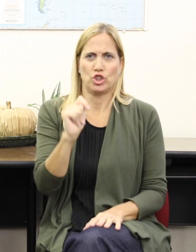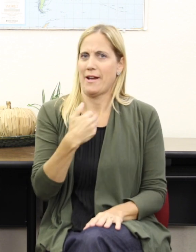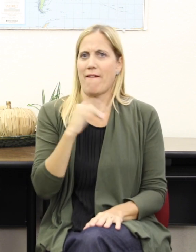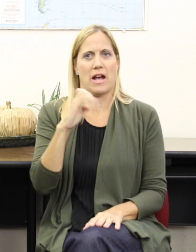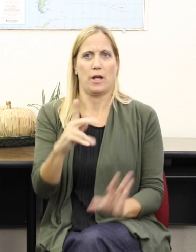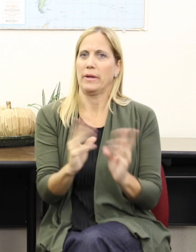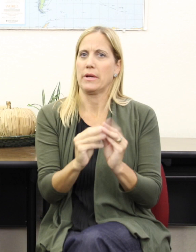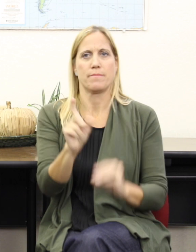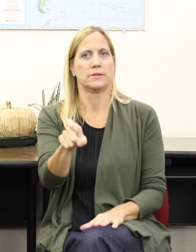meeting.